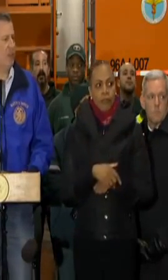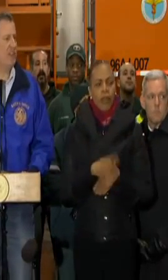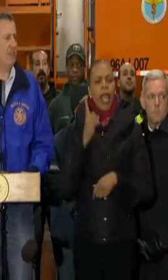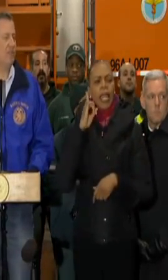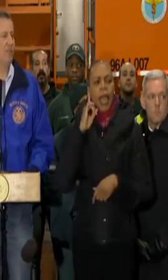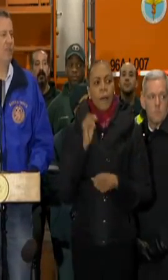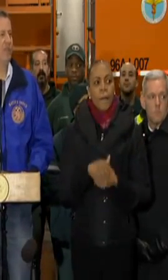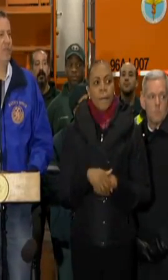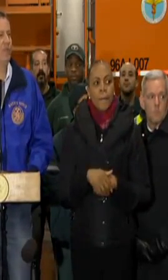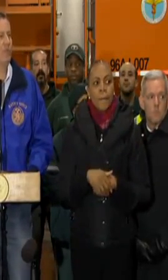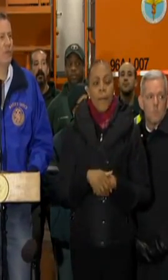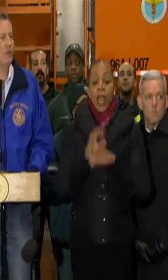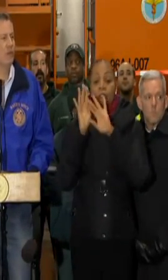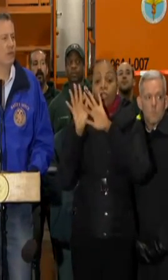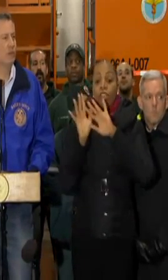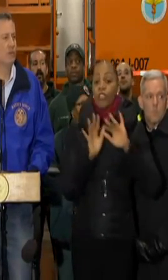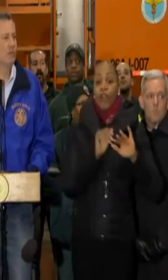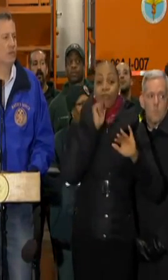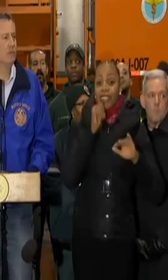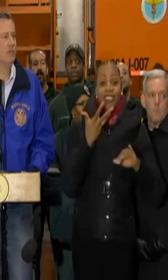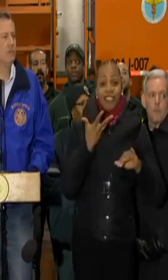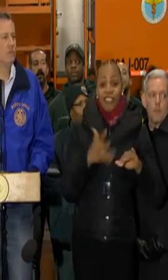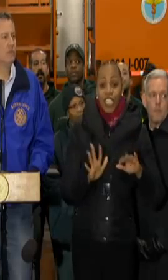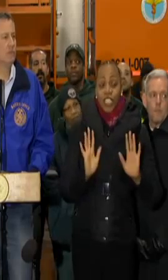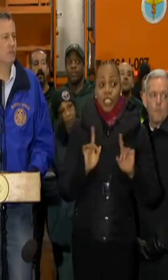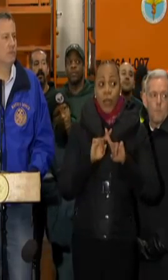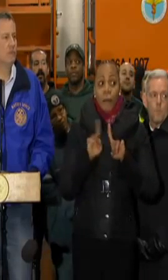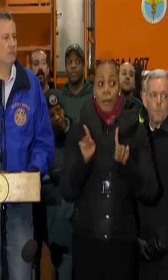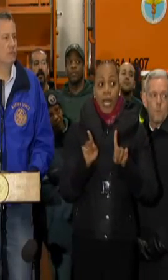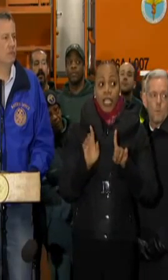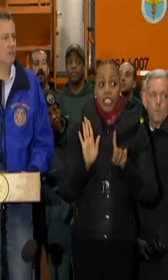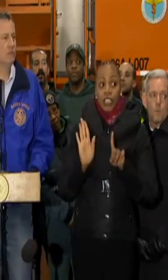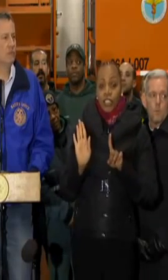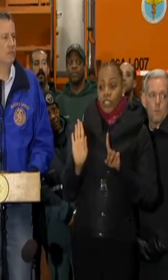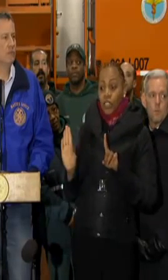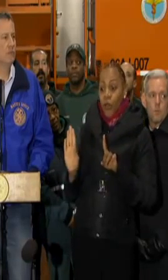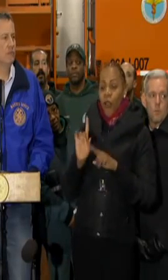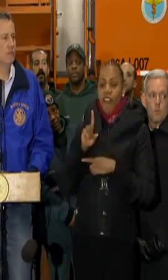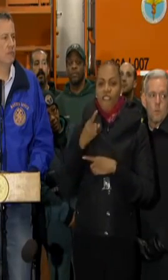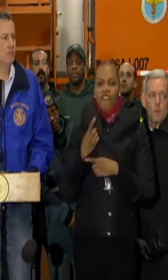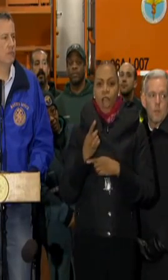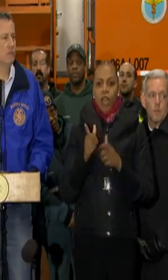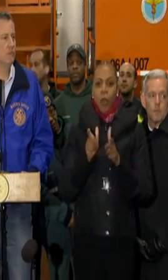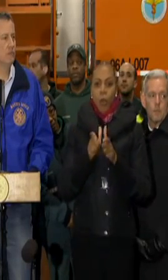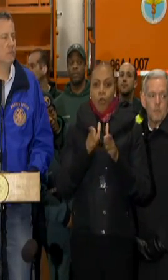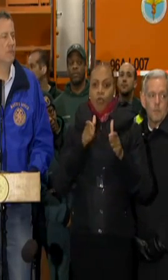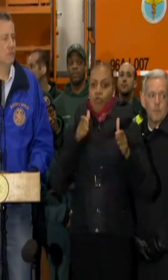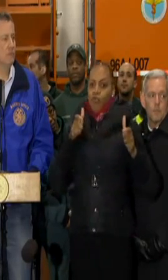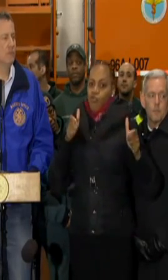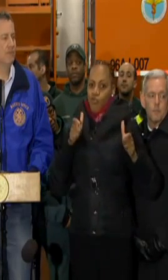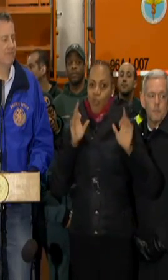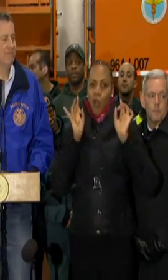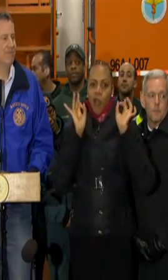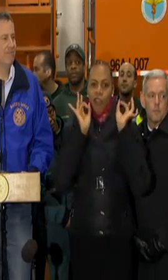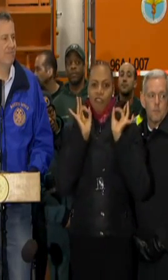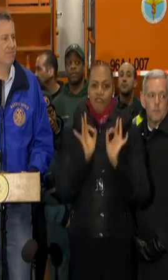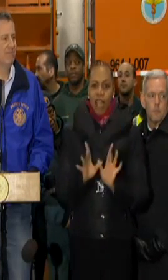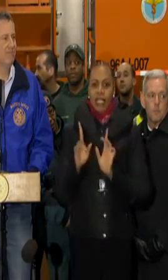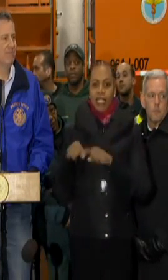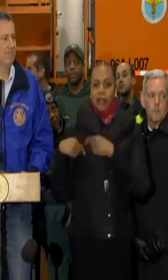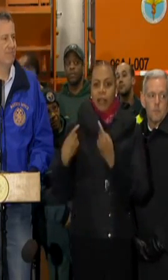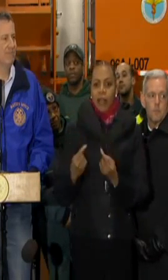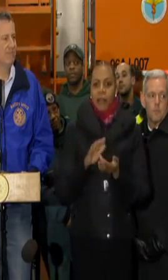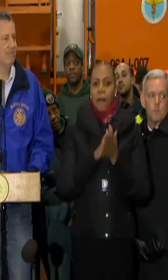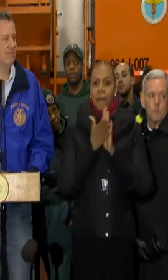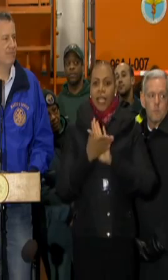Just louder, please. The storm is not over yet, but this is your first big utility crisis since becoming mayor. So describe